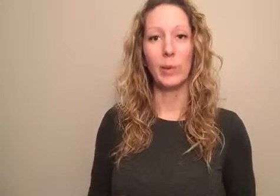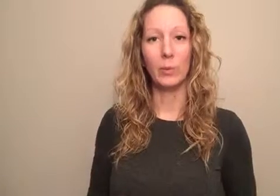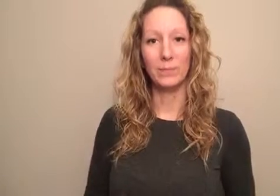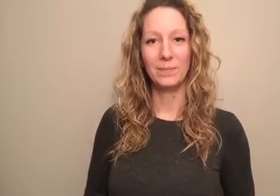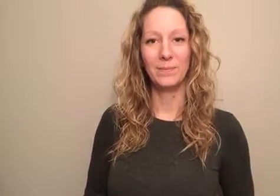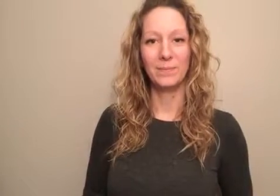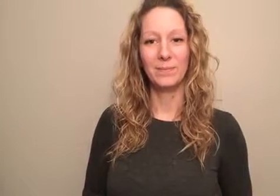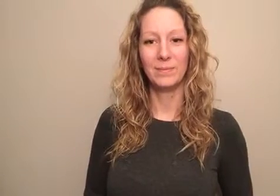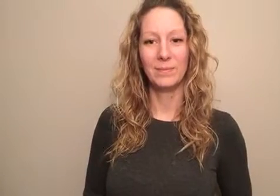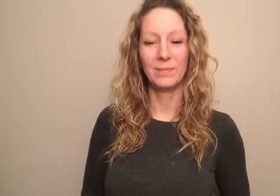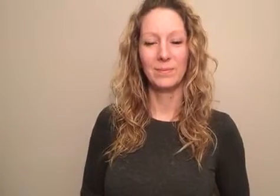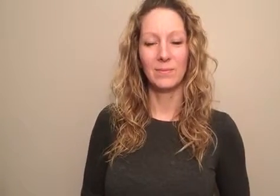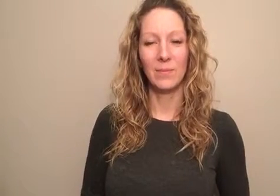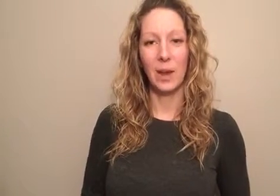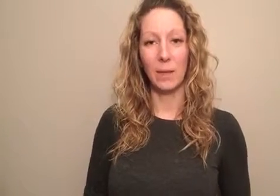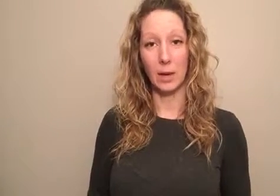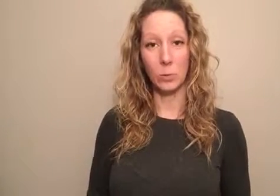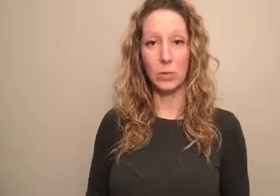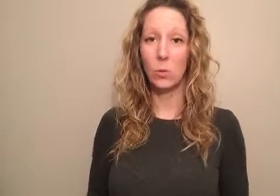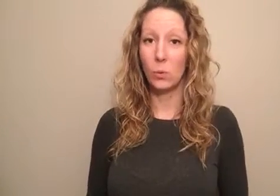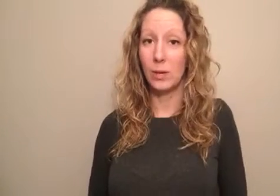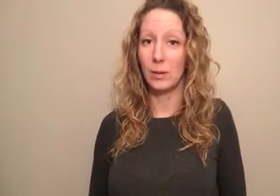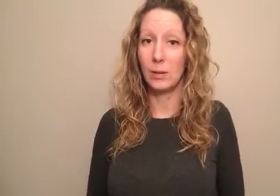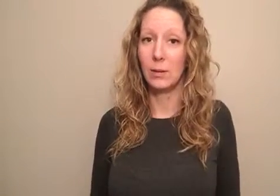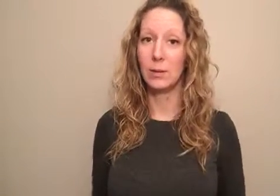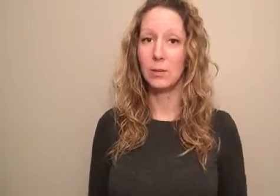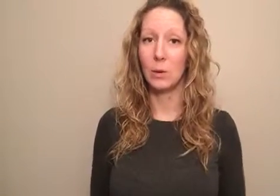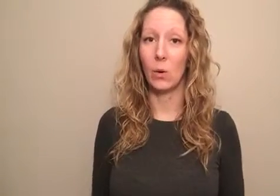blue. And the next word is green. So